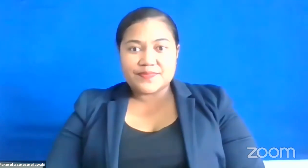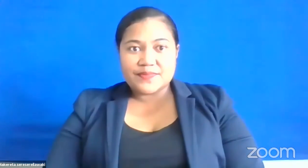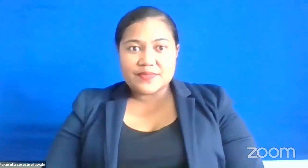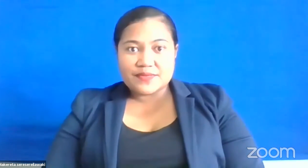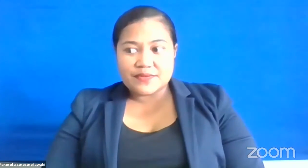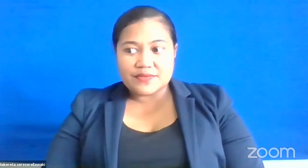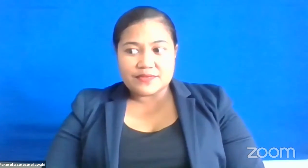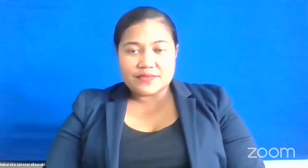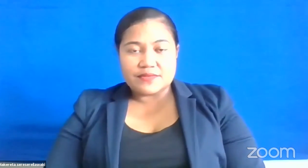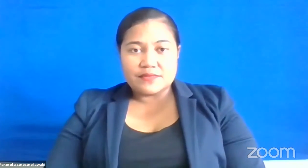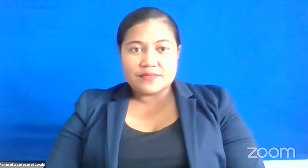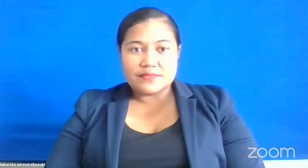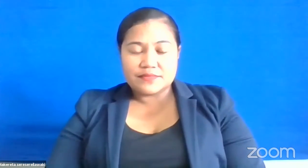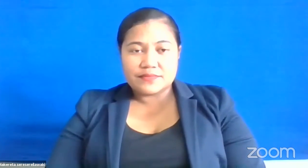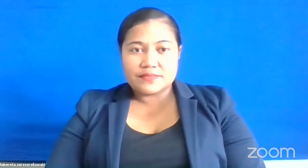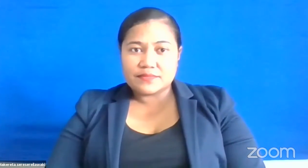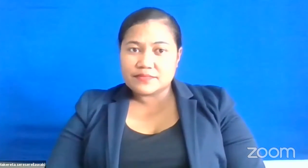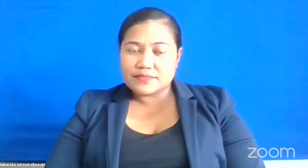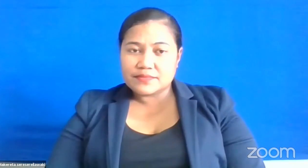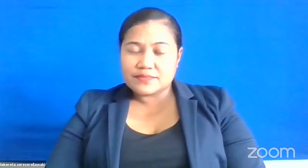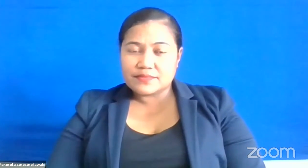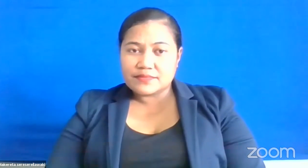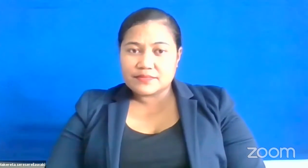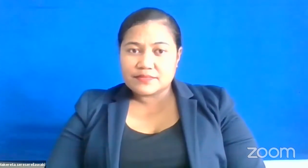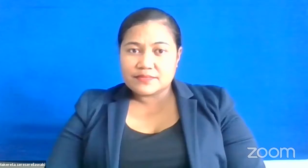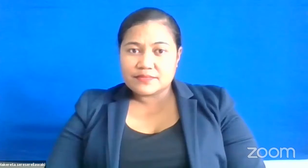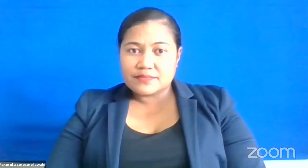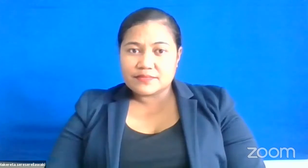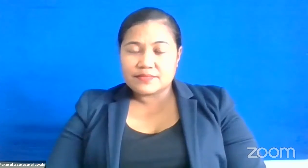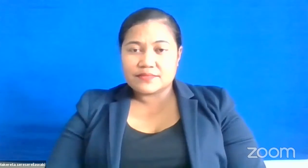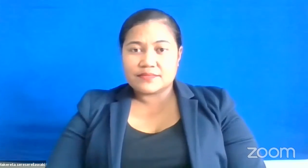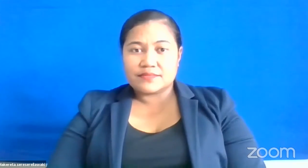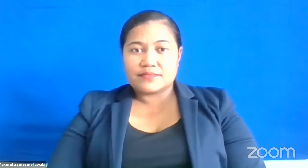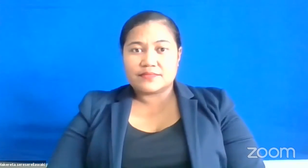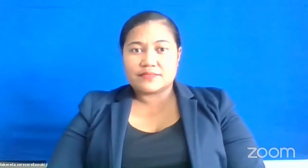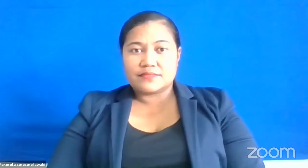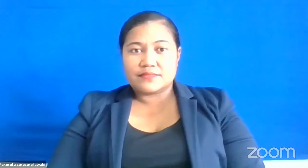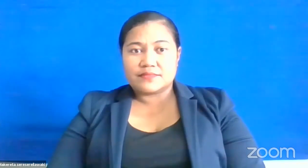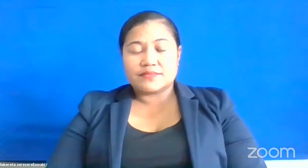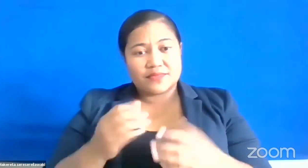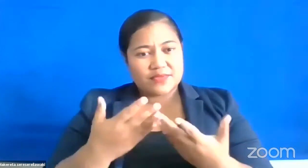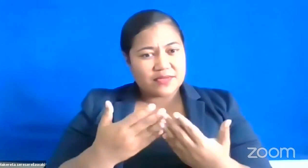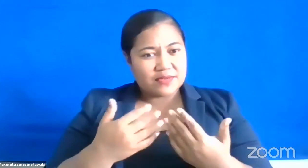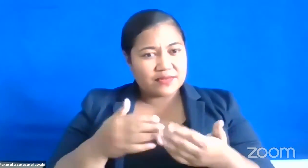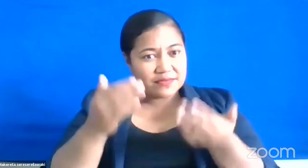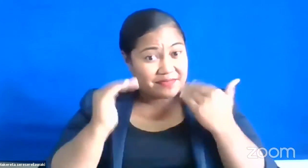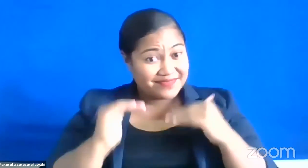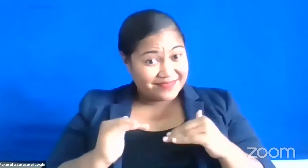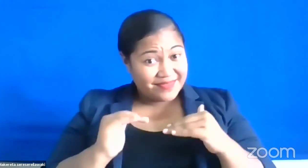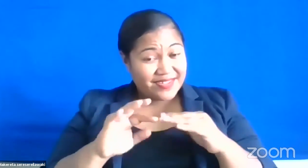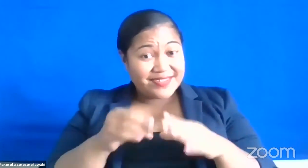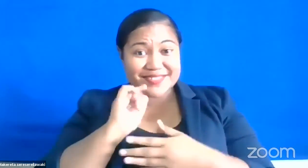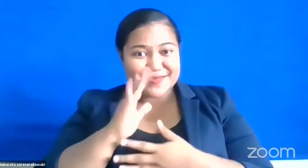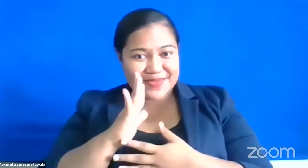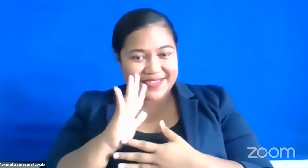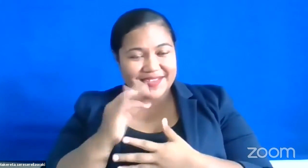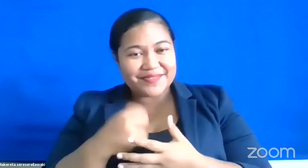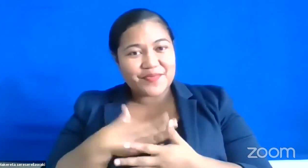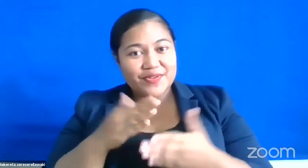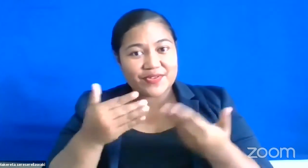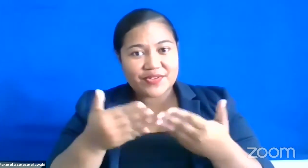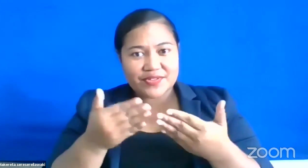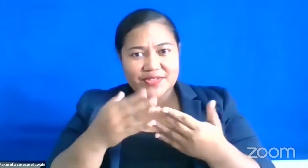take for this the next speaker so that i'm going introduce the next speaker i believe